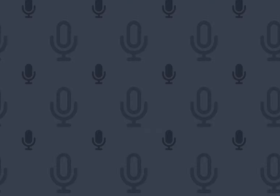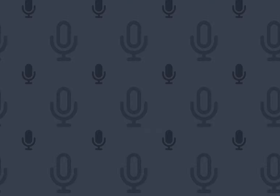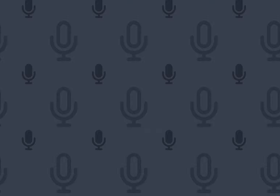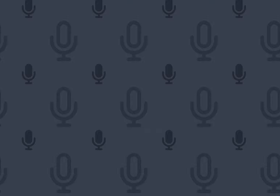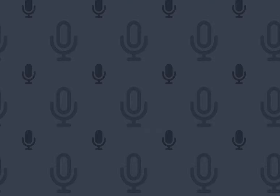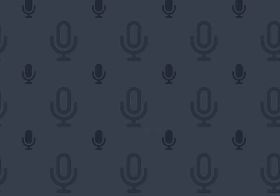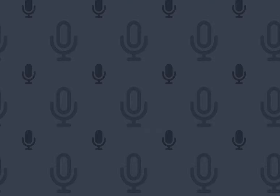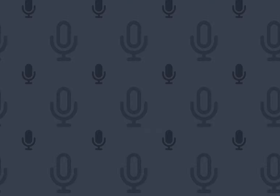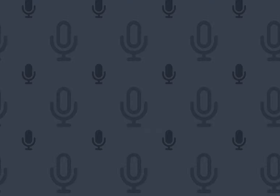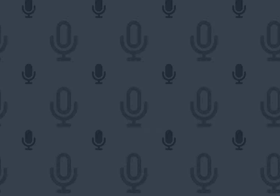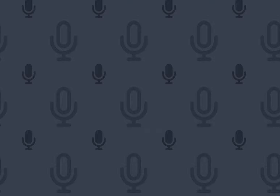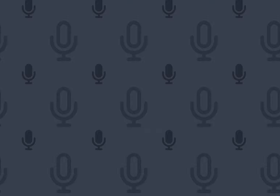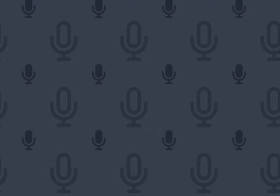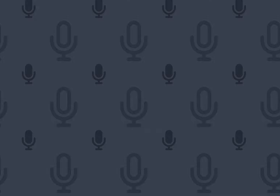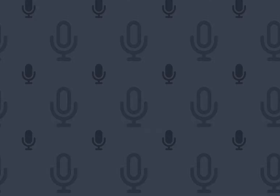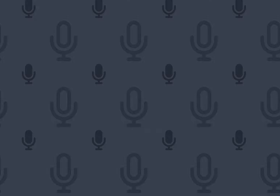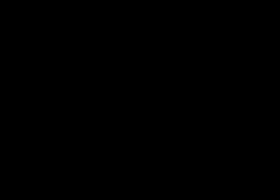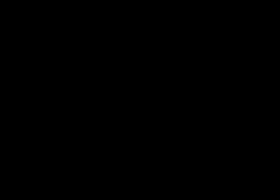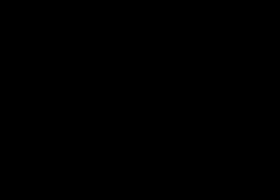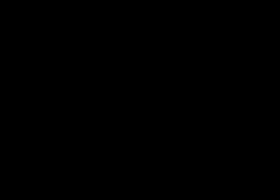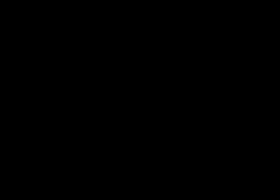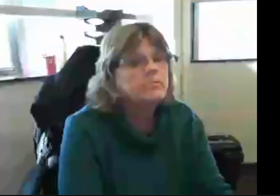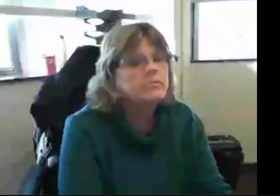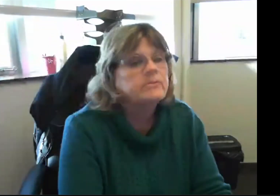I just want to make sure you can see me.